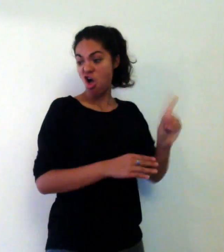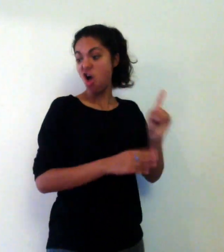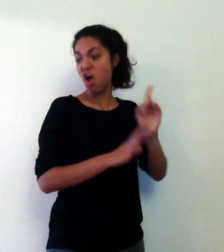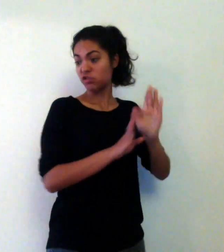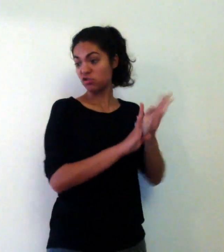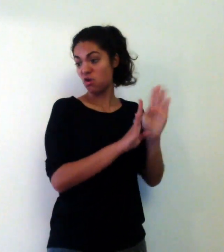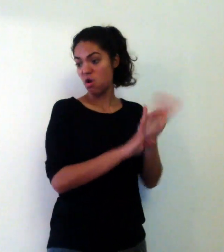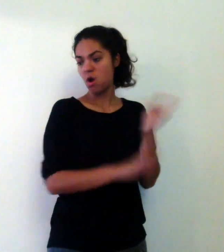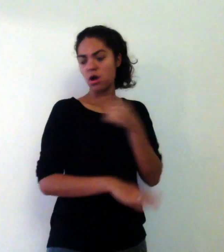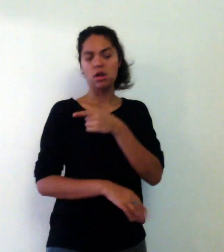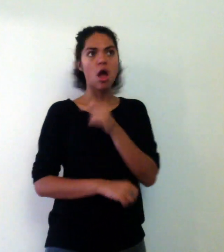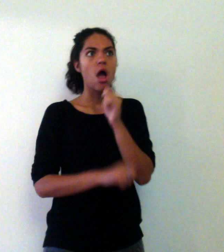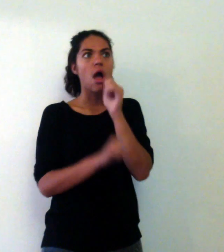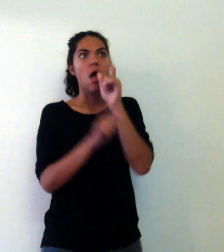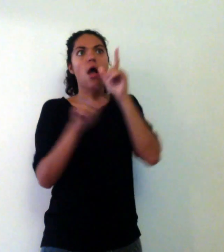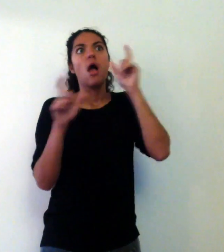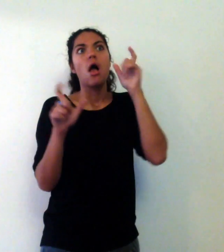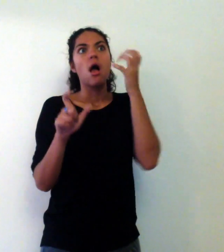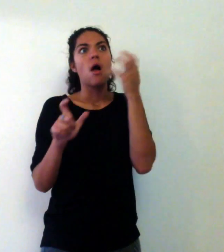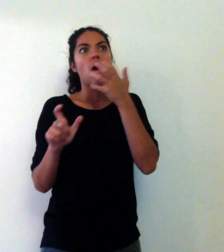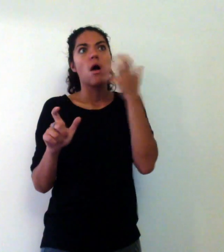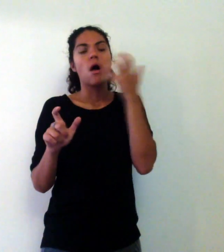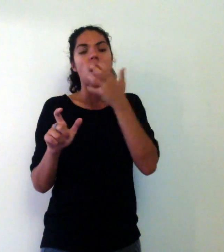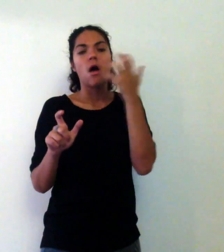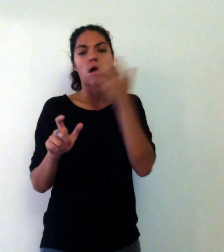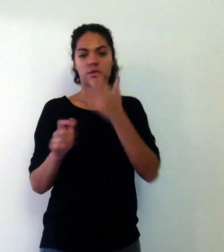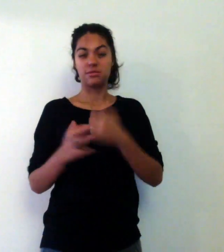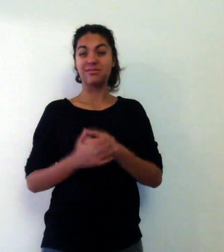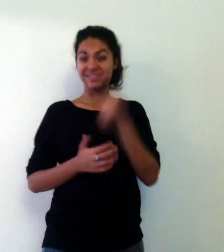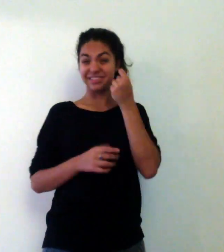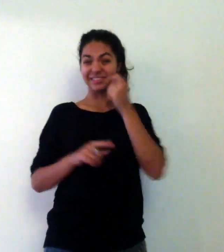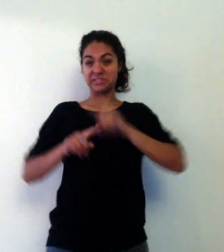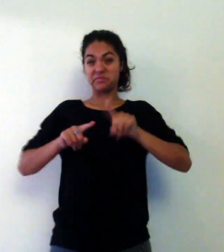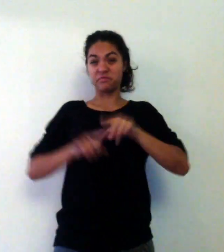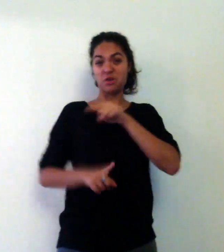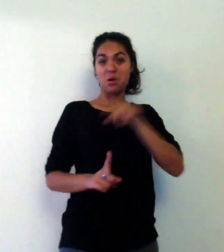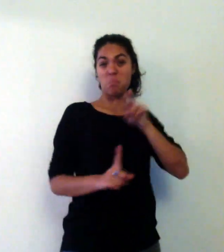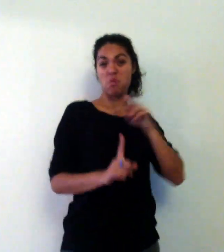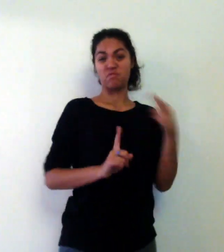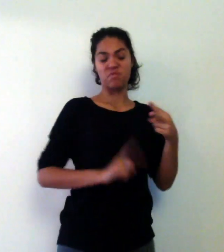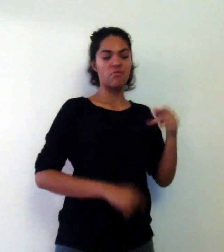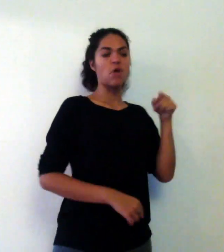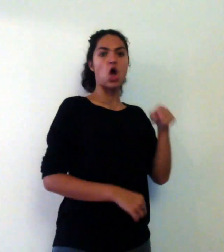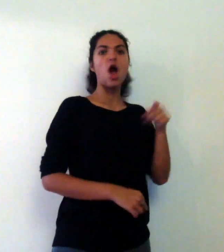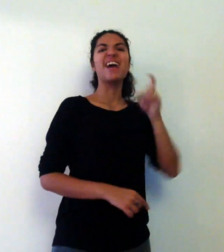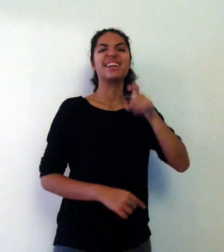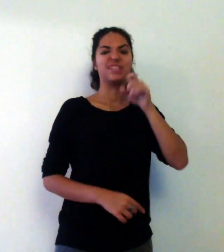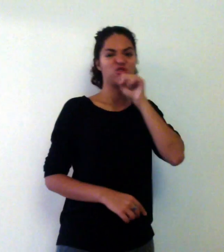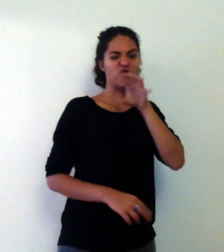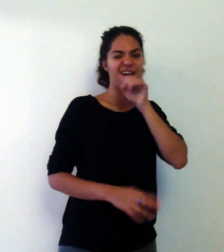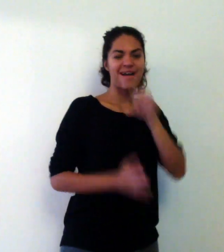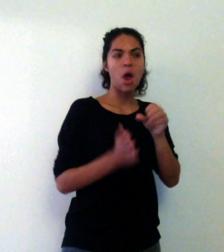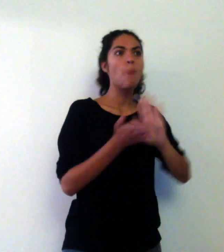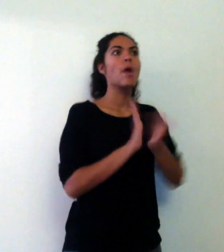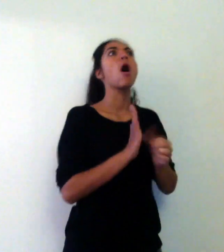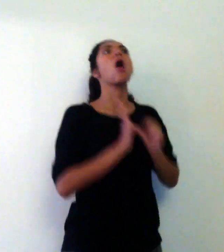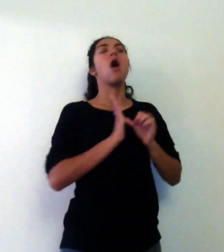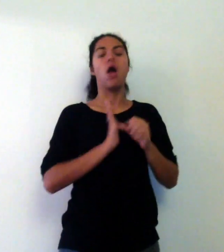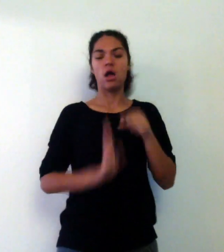wide. Do you see the difference? Sarah needed the dragon. Naomi needed the open door. For Nathan at age 1, it was a pretty big deal